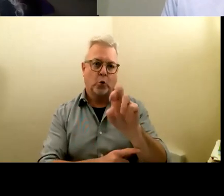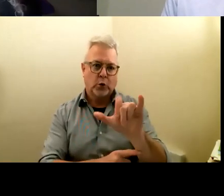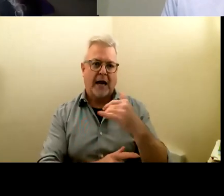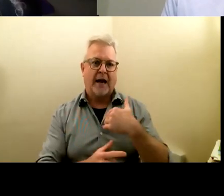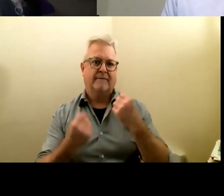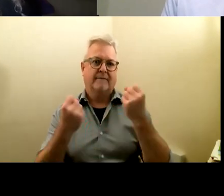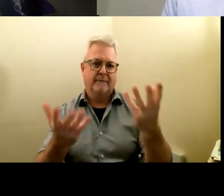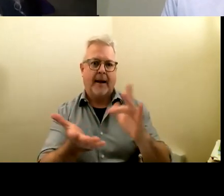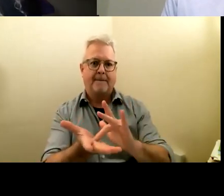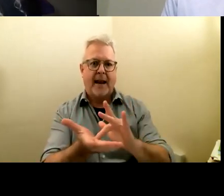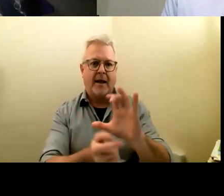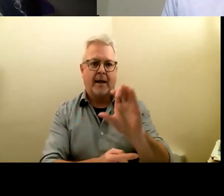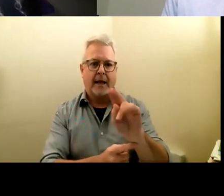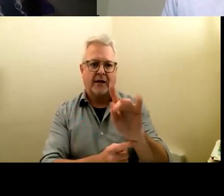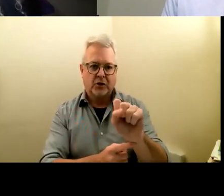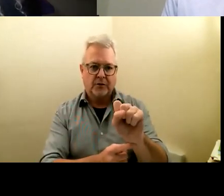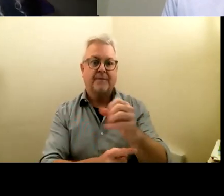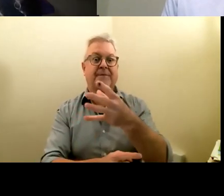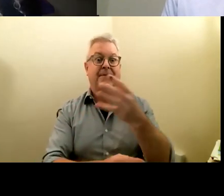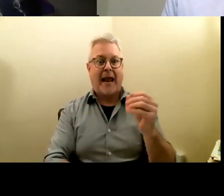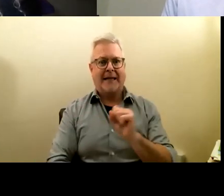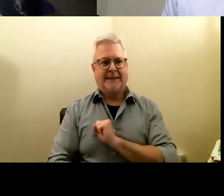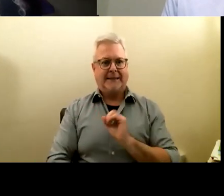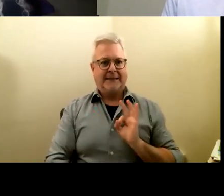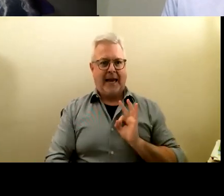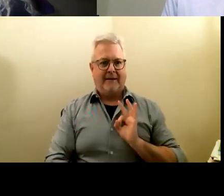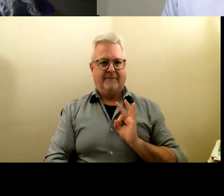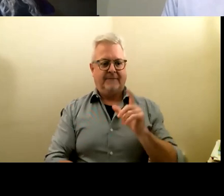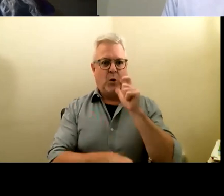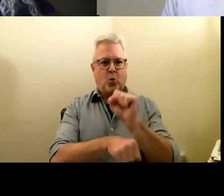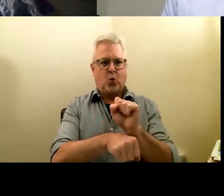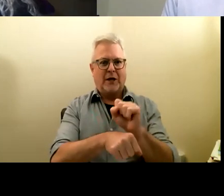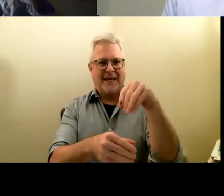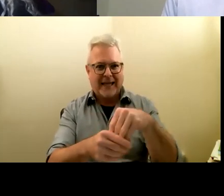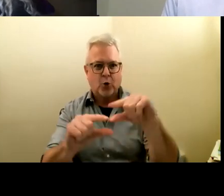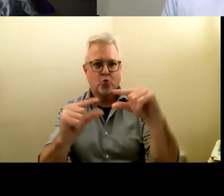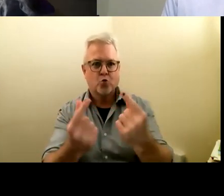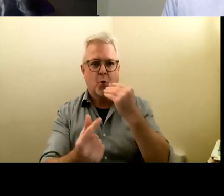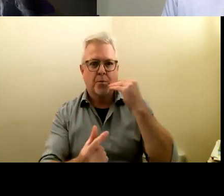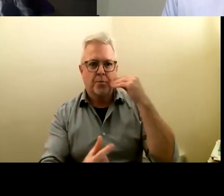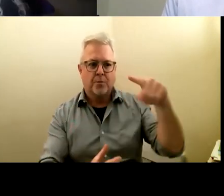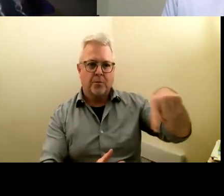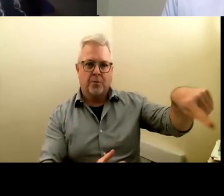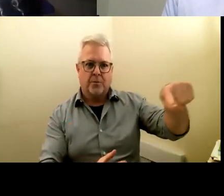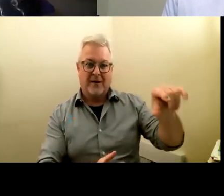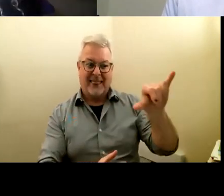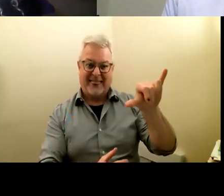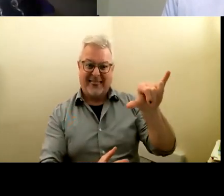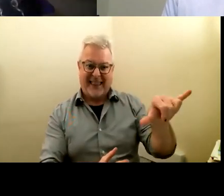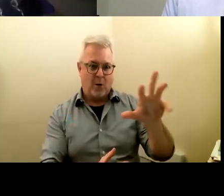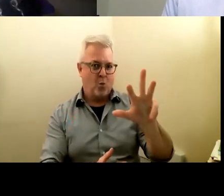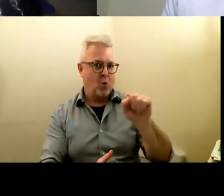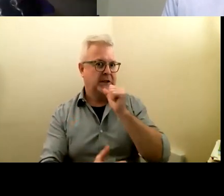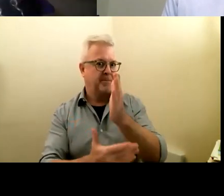and congregate living. Usually those people might have underlying medical conditions, and their staff who are working in a group